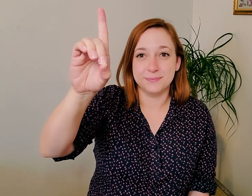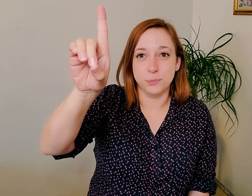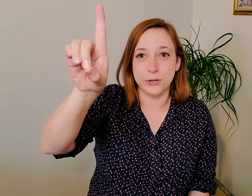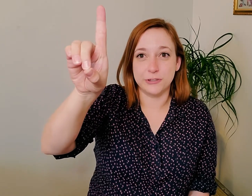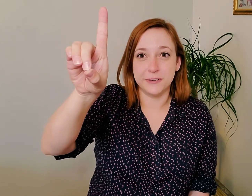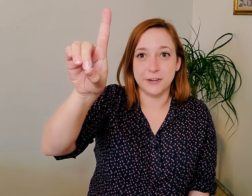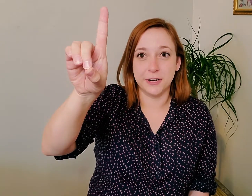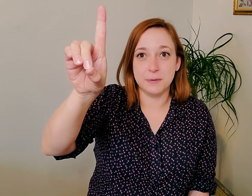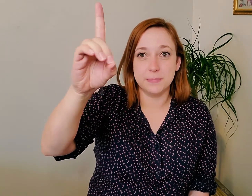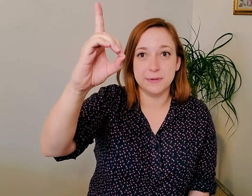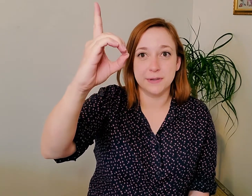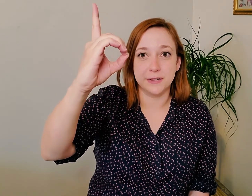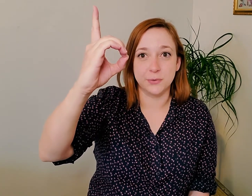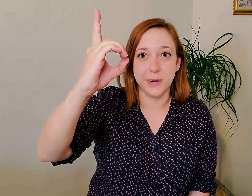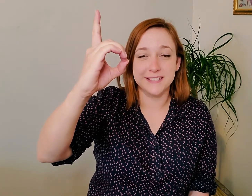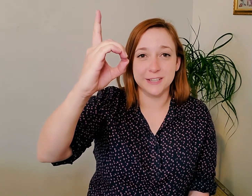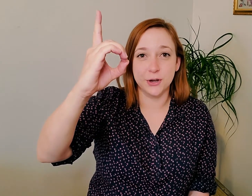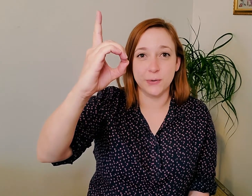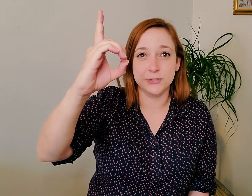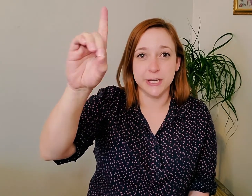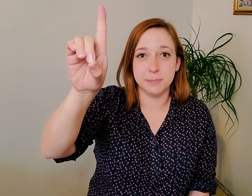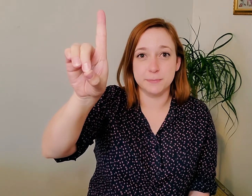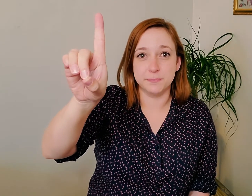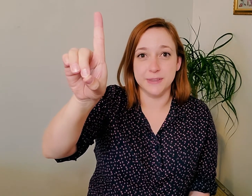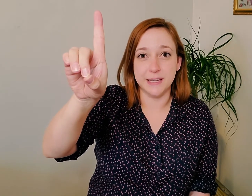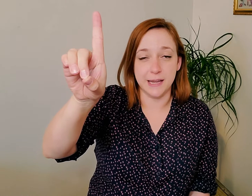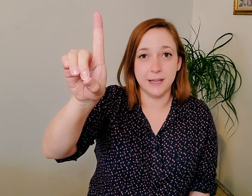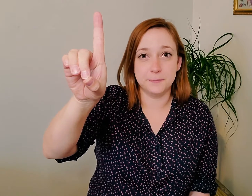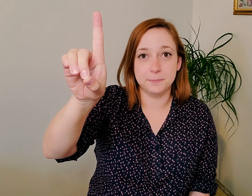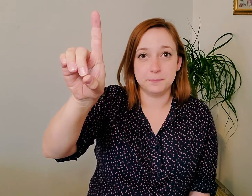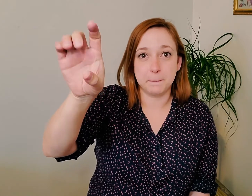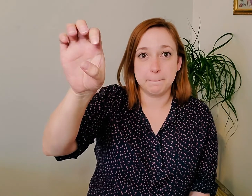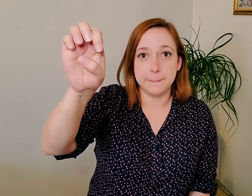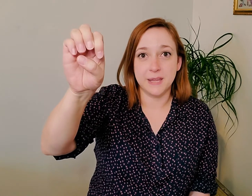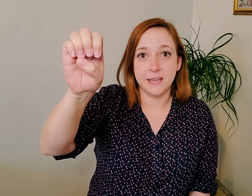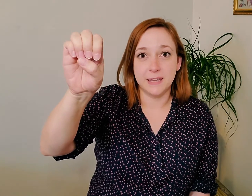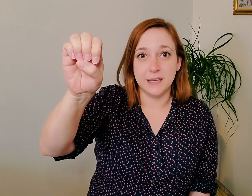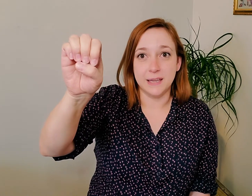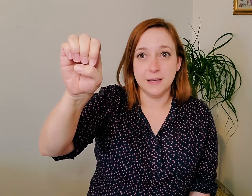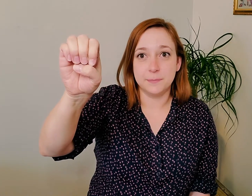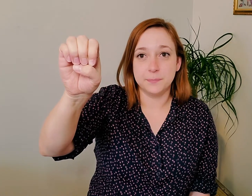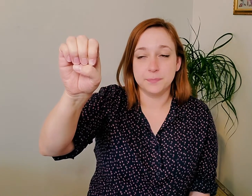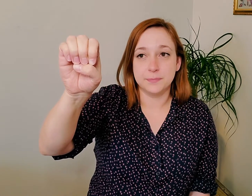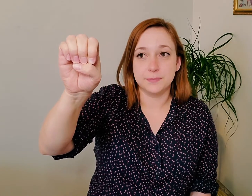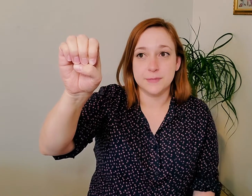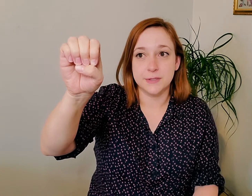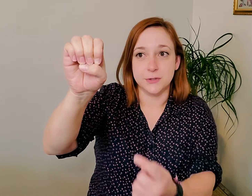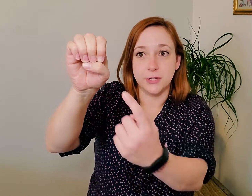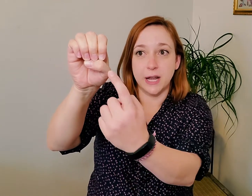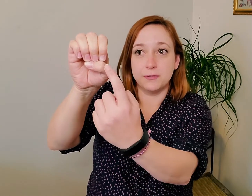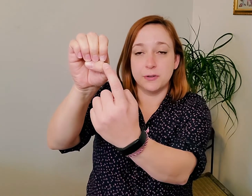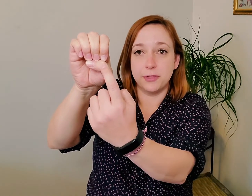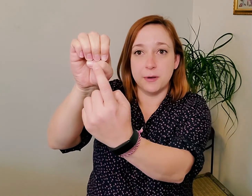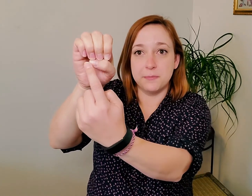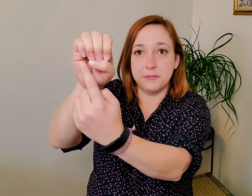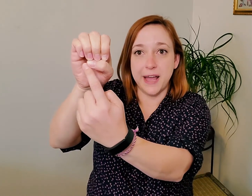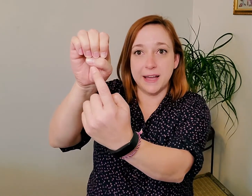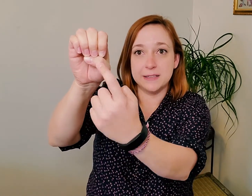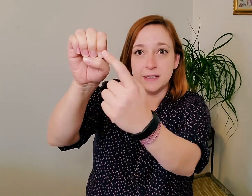point your finger up and the rest in an O shape. D, E, so you're going to have your thumb flat and